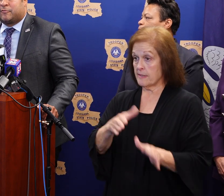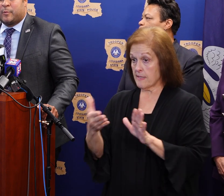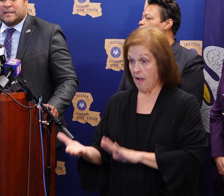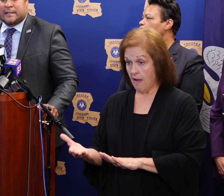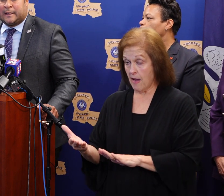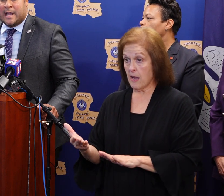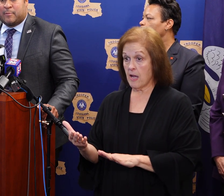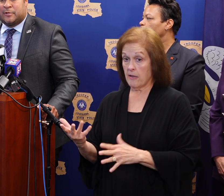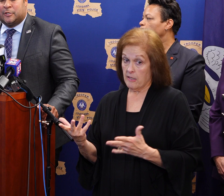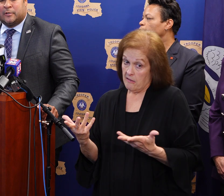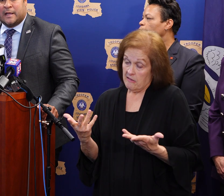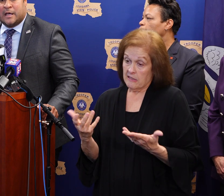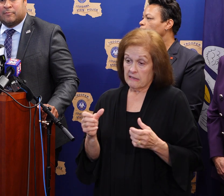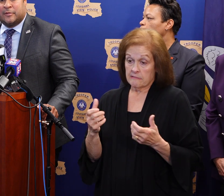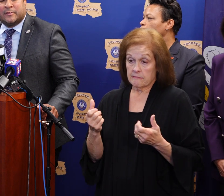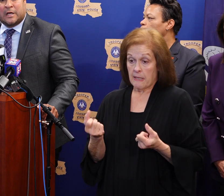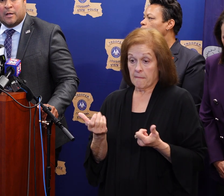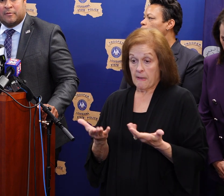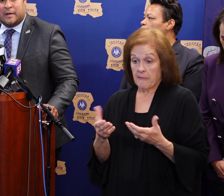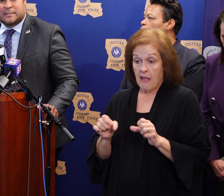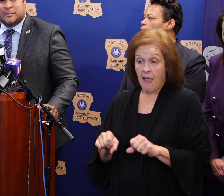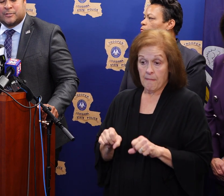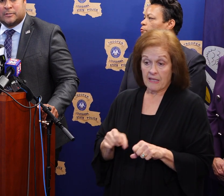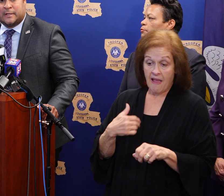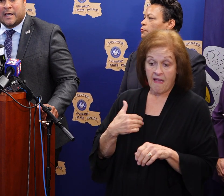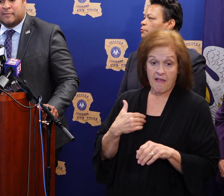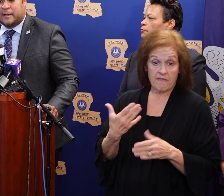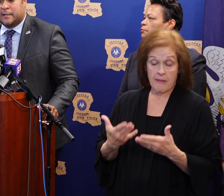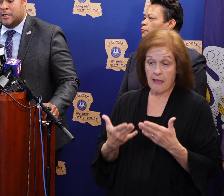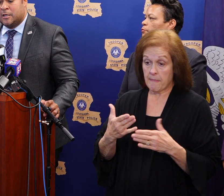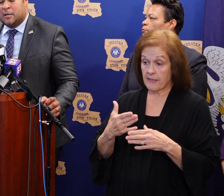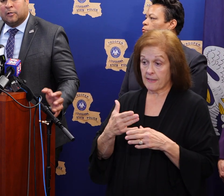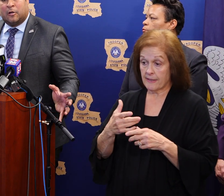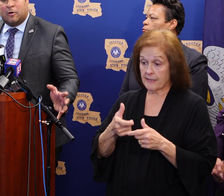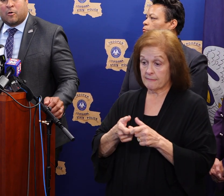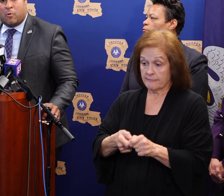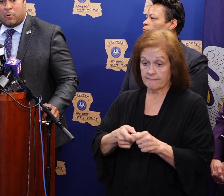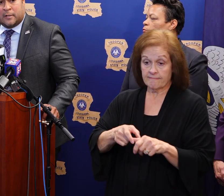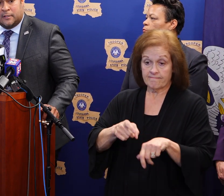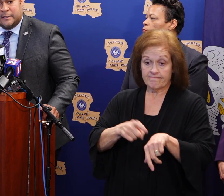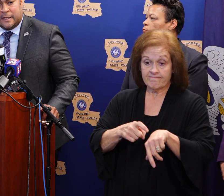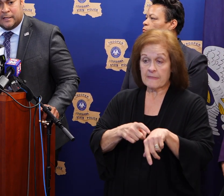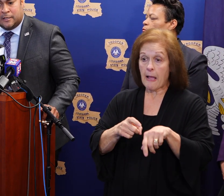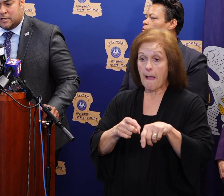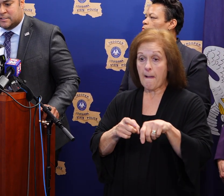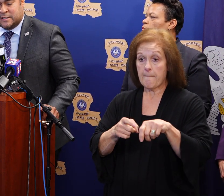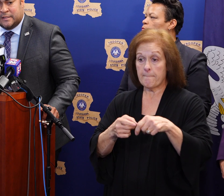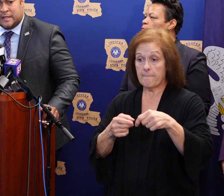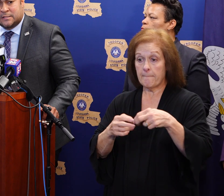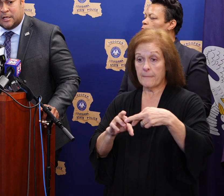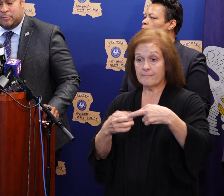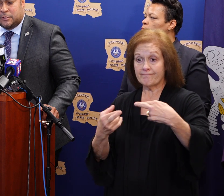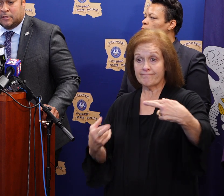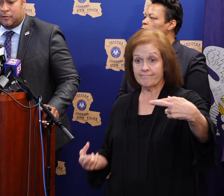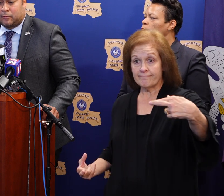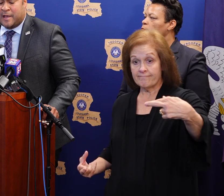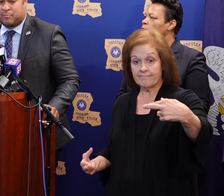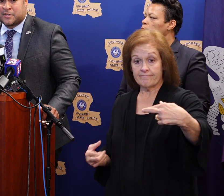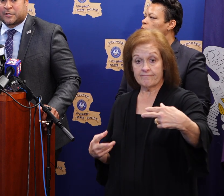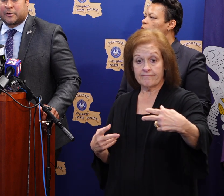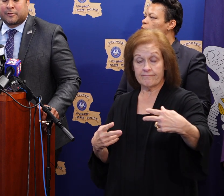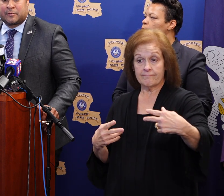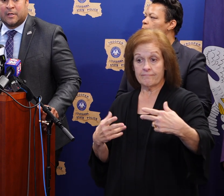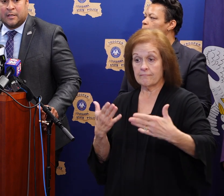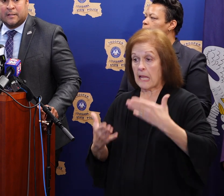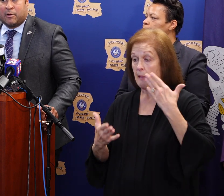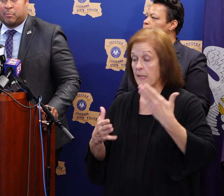a lot of different ways that can happen. You could have different time devices. You could have a long cord that extended that time. You could also have